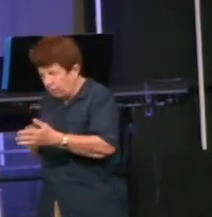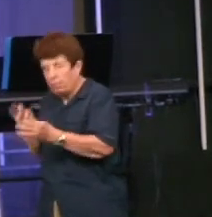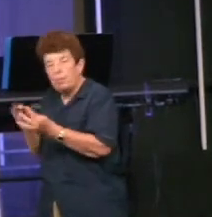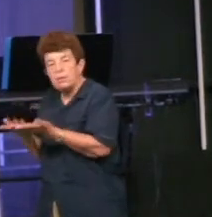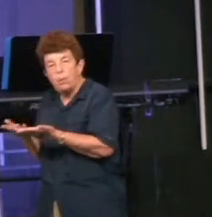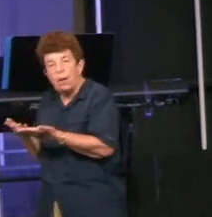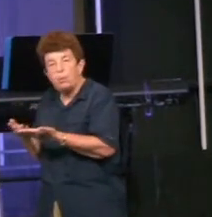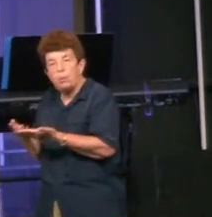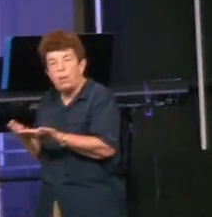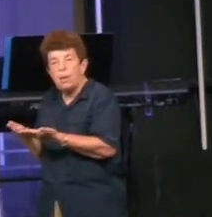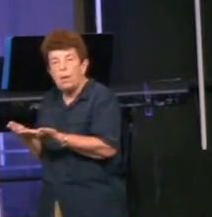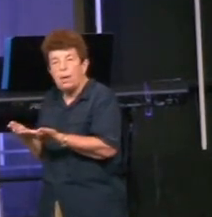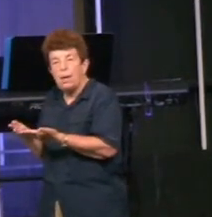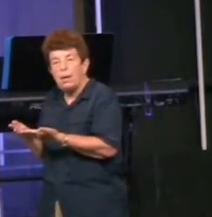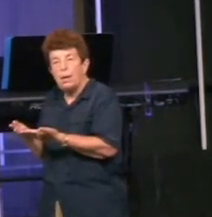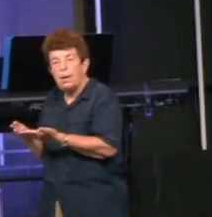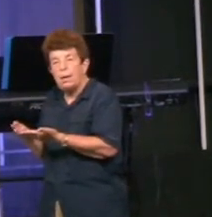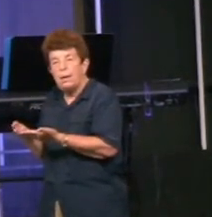word.